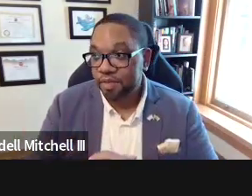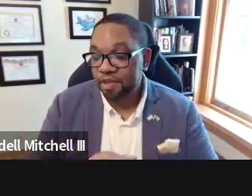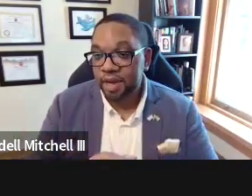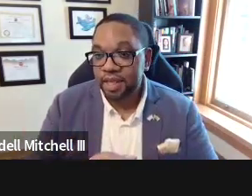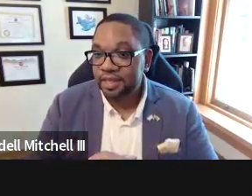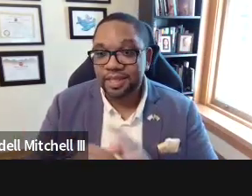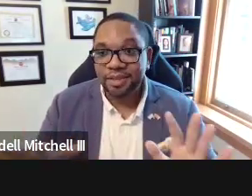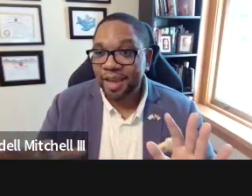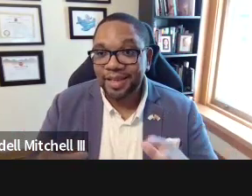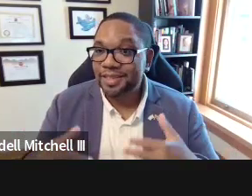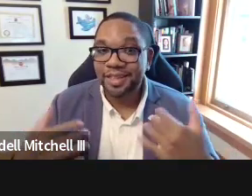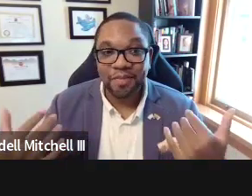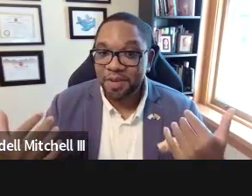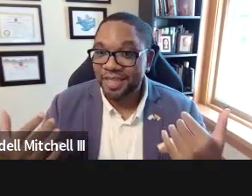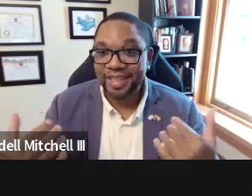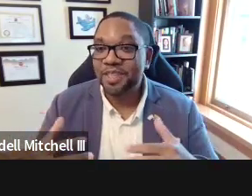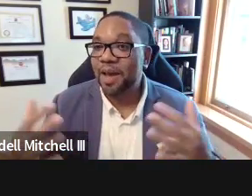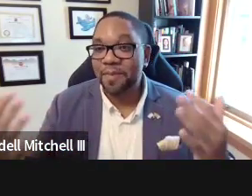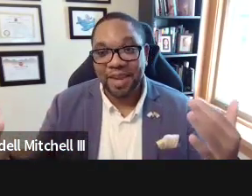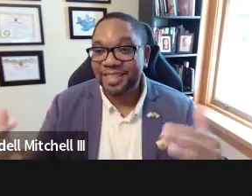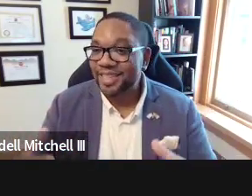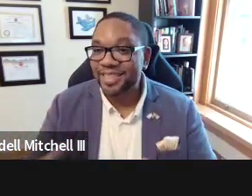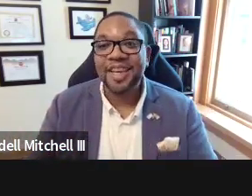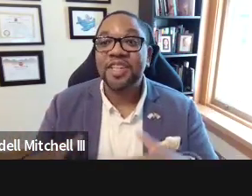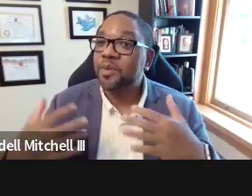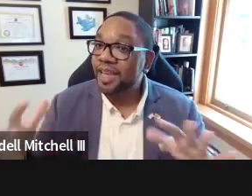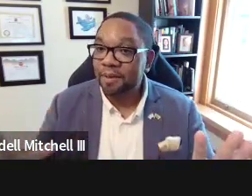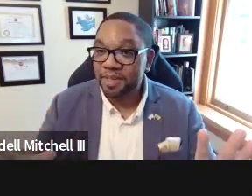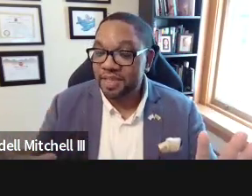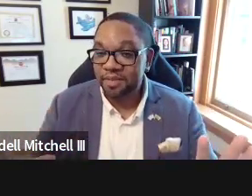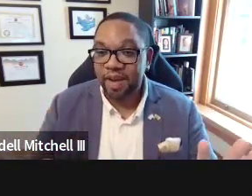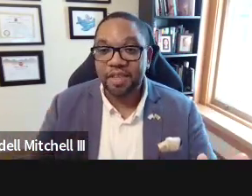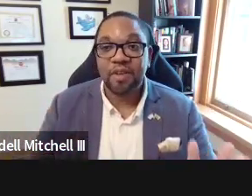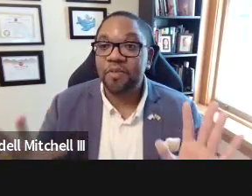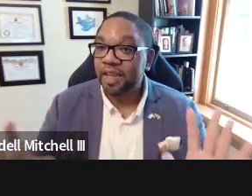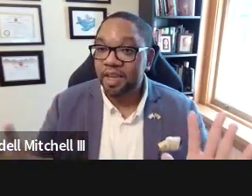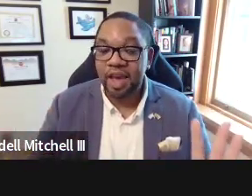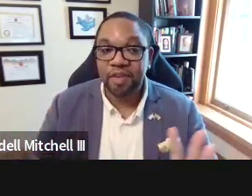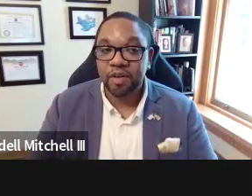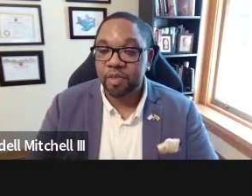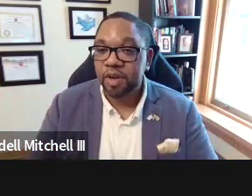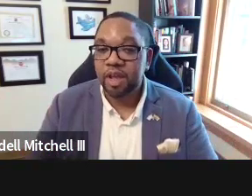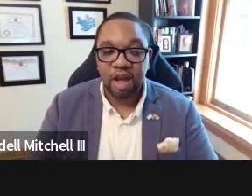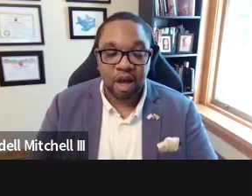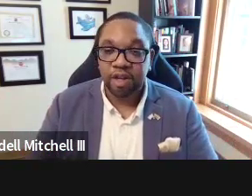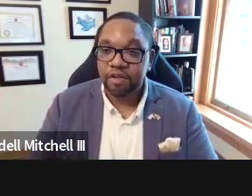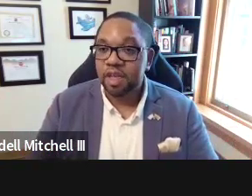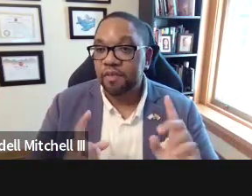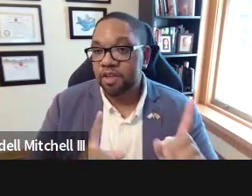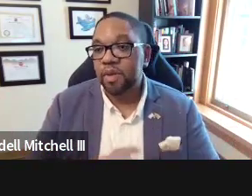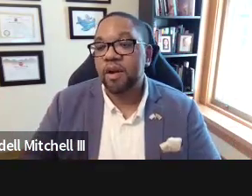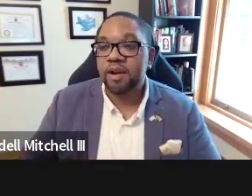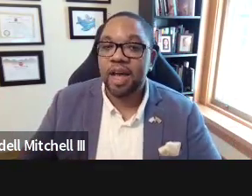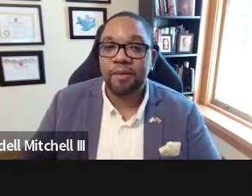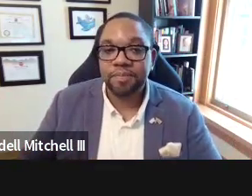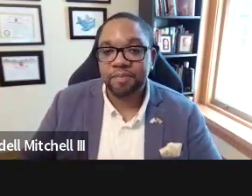overwhelmed or confused by any of this, that's okay. This is confusing. That's why we exist, to really help demystify it. So don't feel like you have to go through it all on yourself,